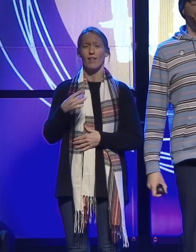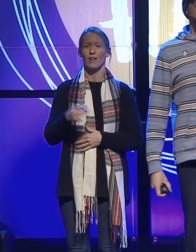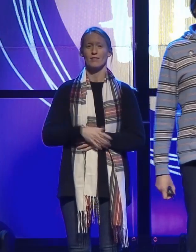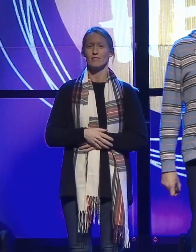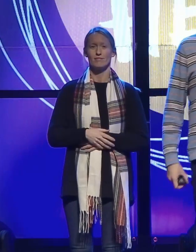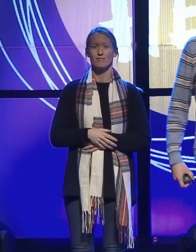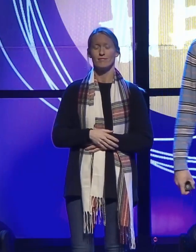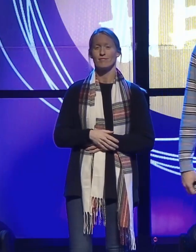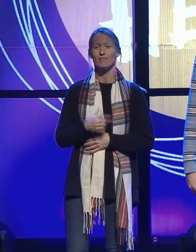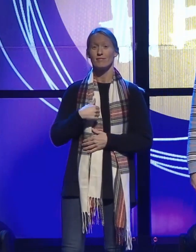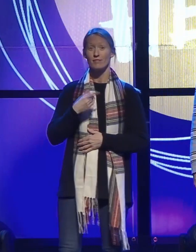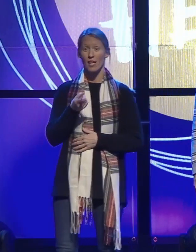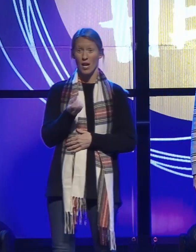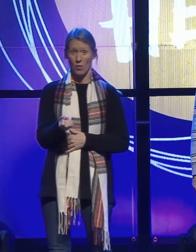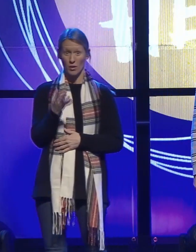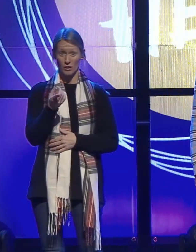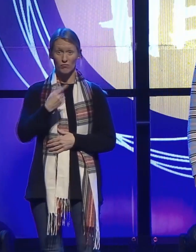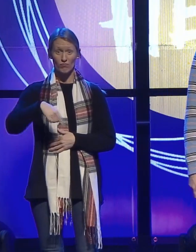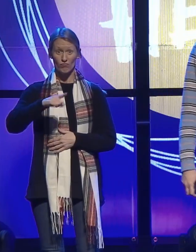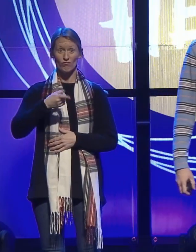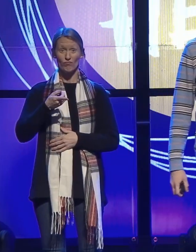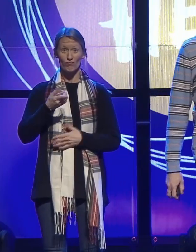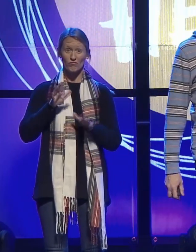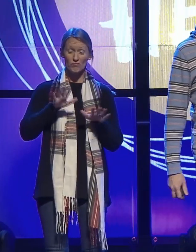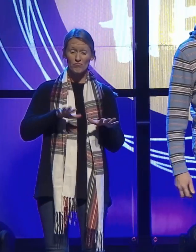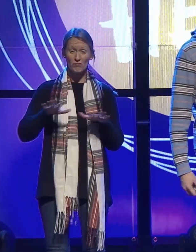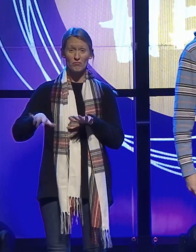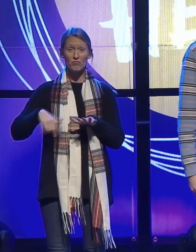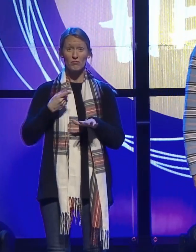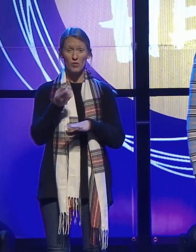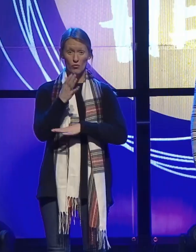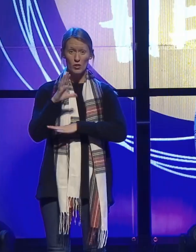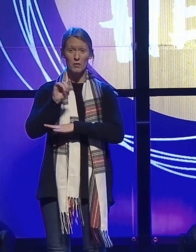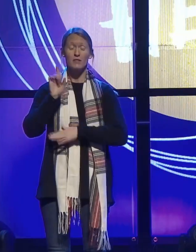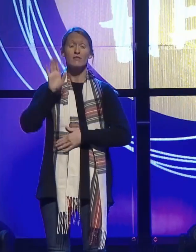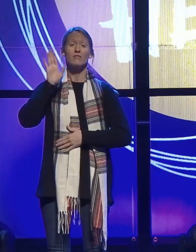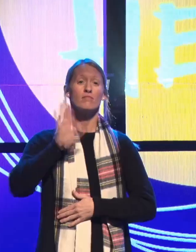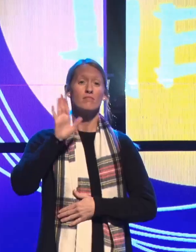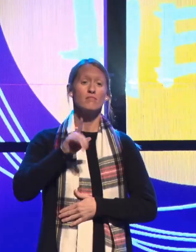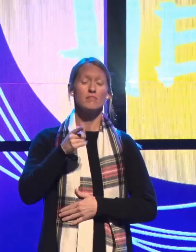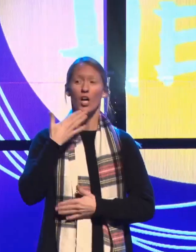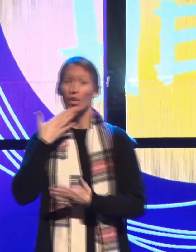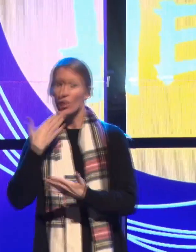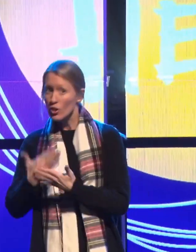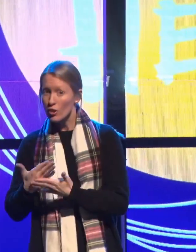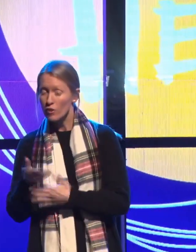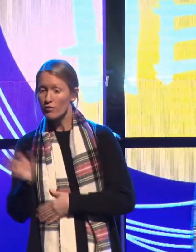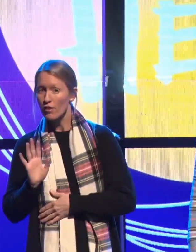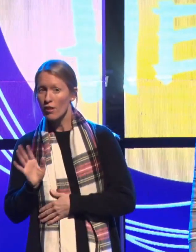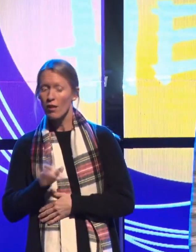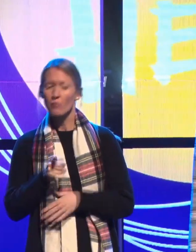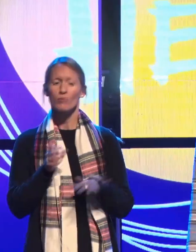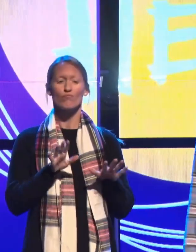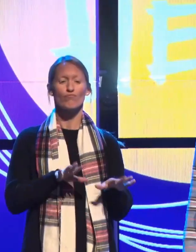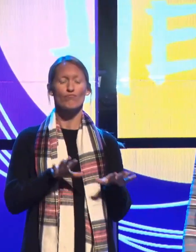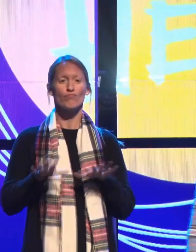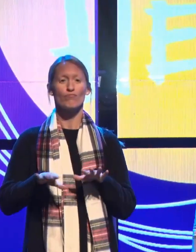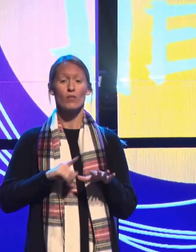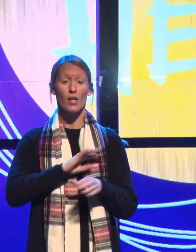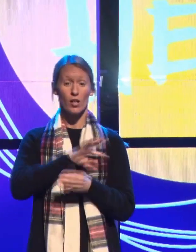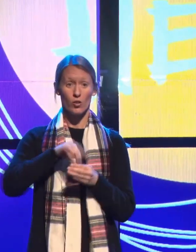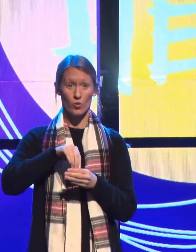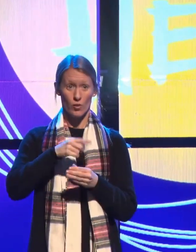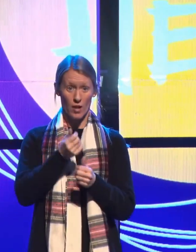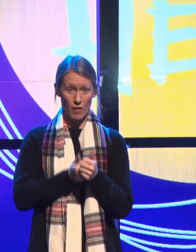How many of y'all had a decent Christmas? Raise your hand up nice and high. You just at least go with decent. I'm not going to go with good. I know, but hopefully I can include everybody with the word